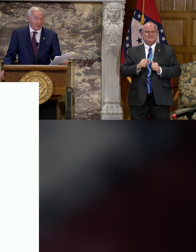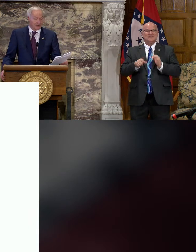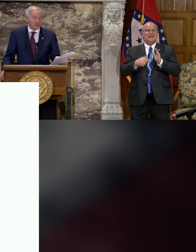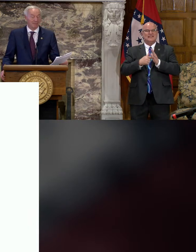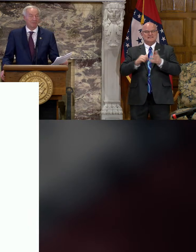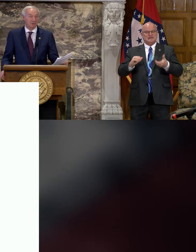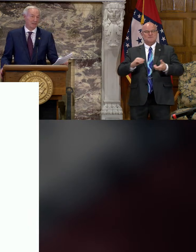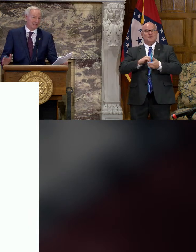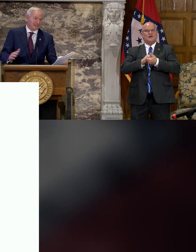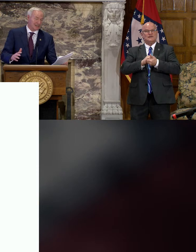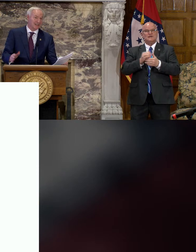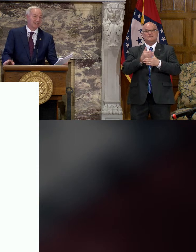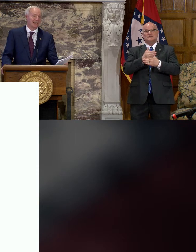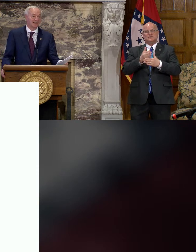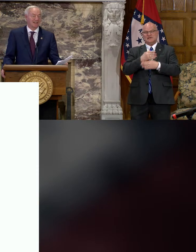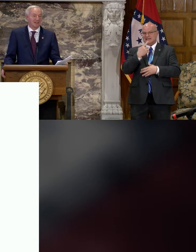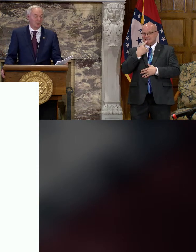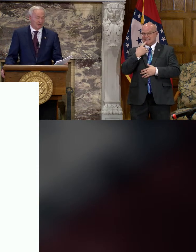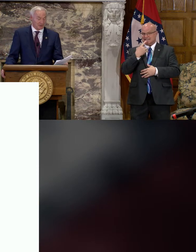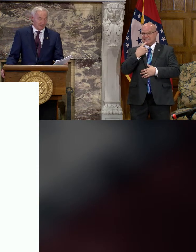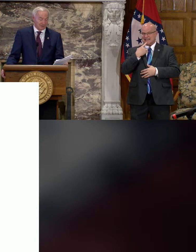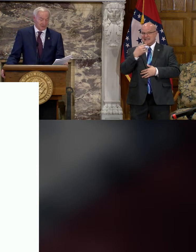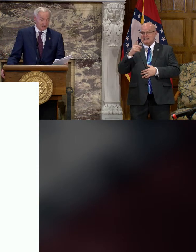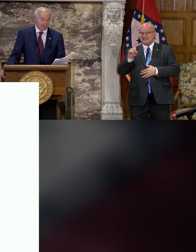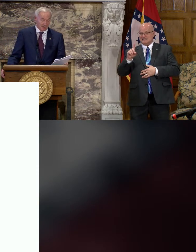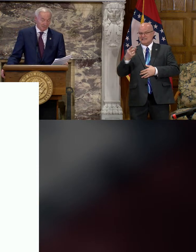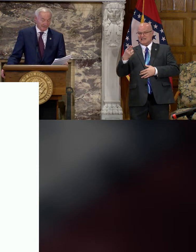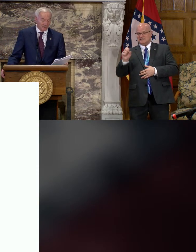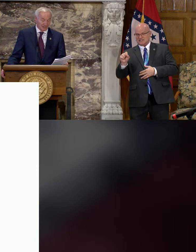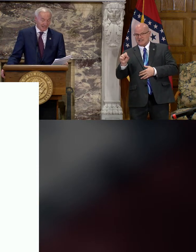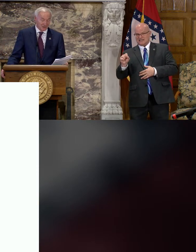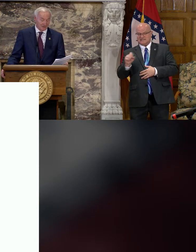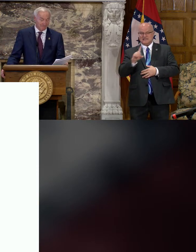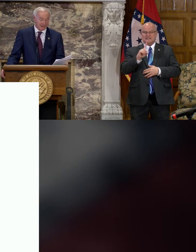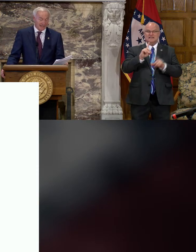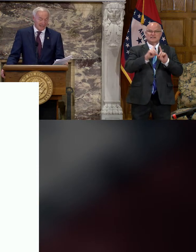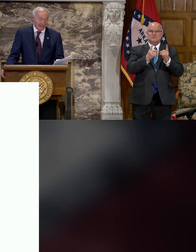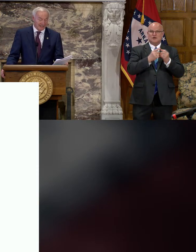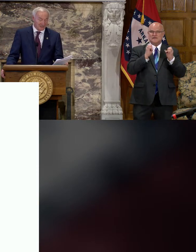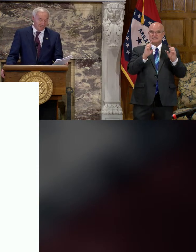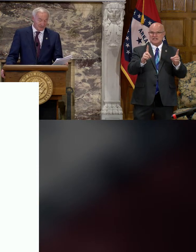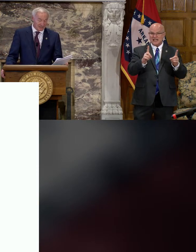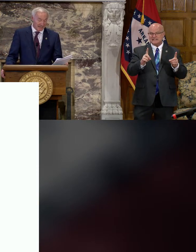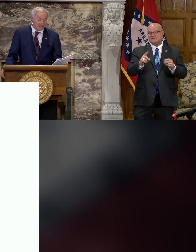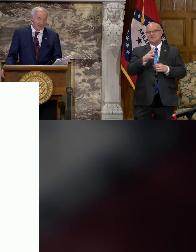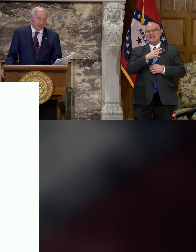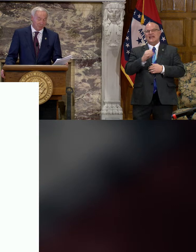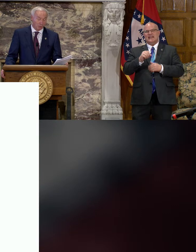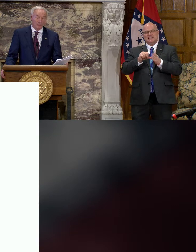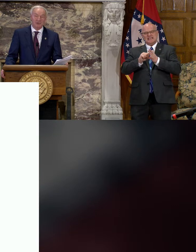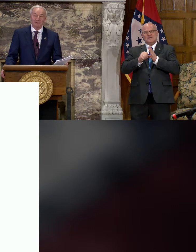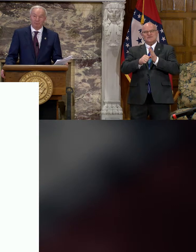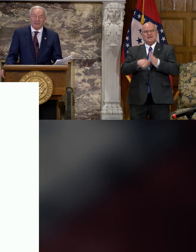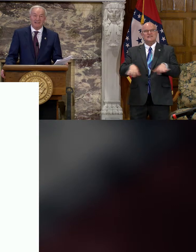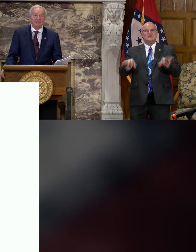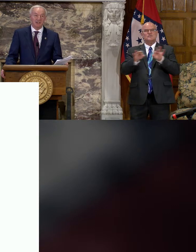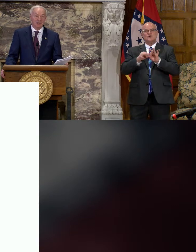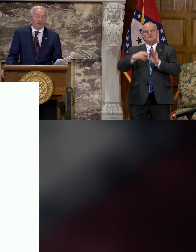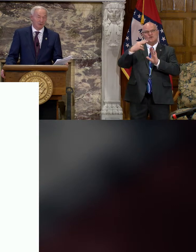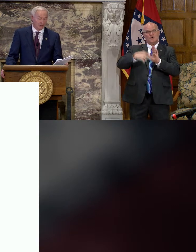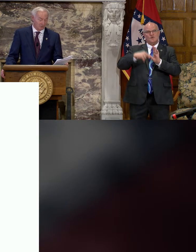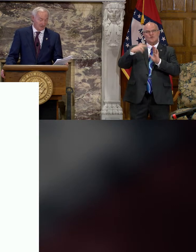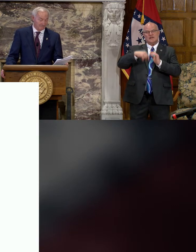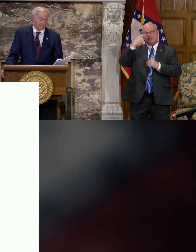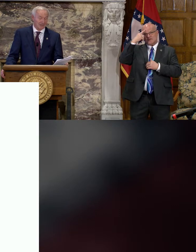is a partnership between, as I said, Human Services and Department of Education, and it's emphasizing the importance of reading